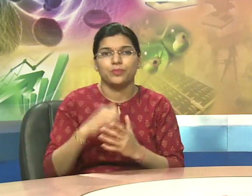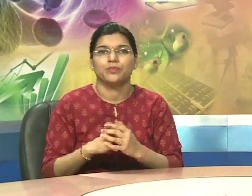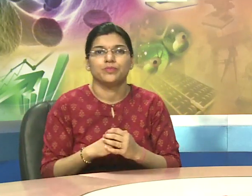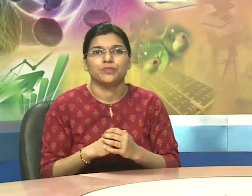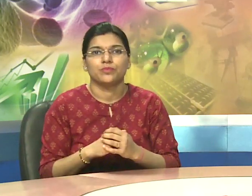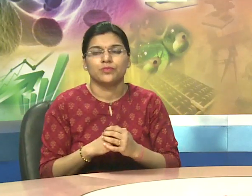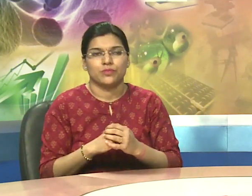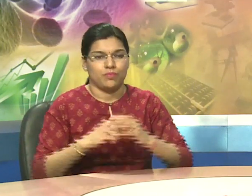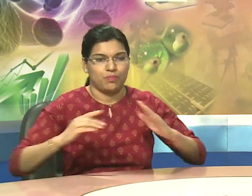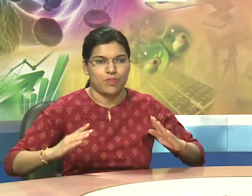20th,